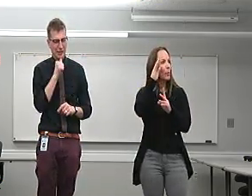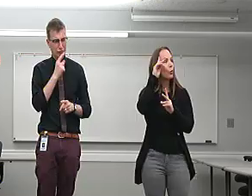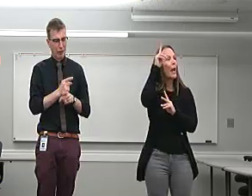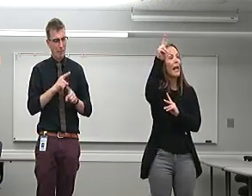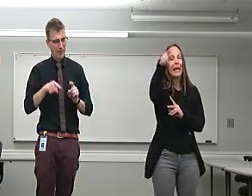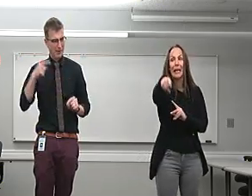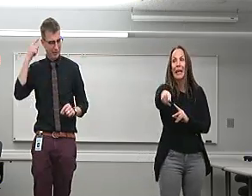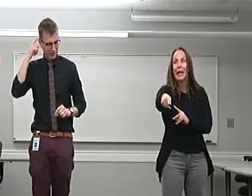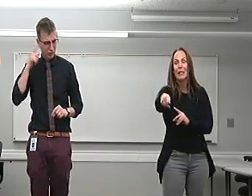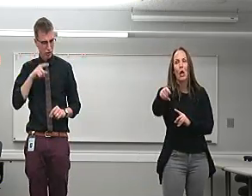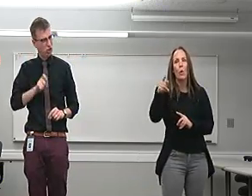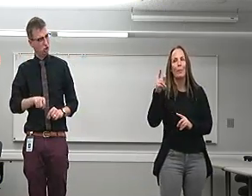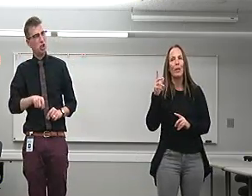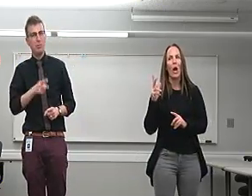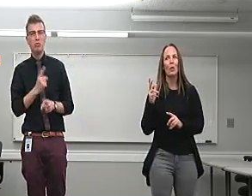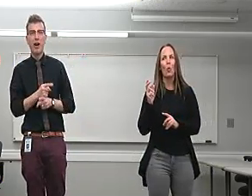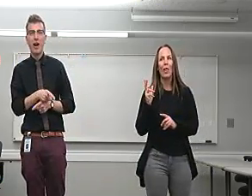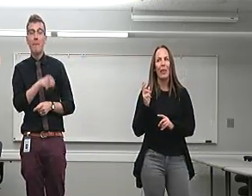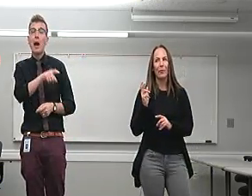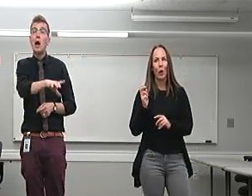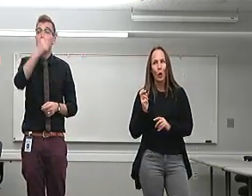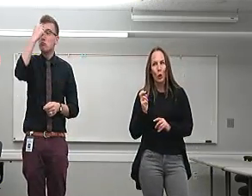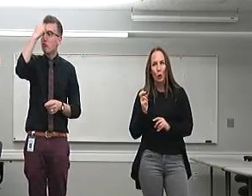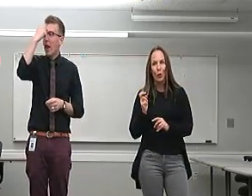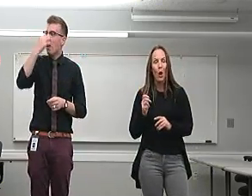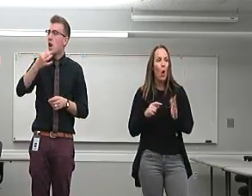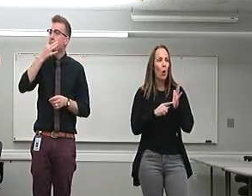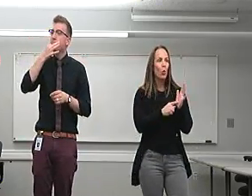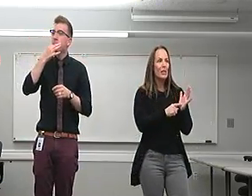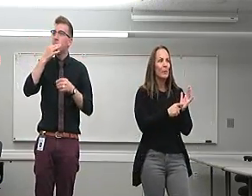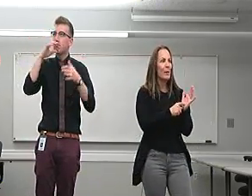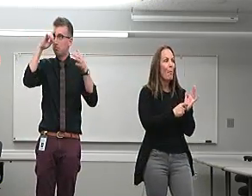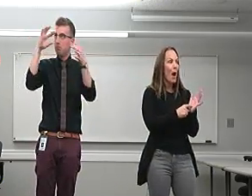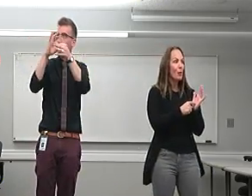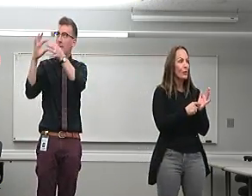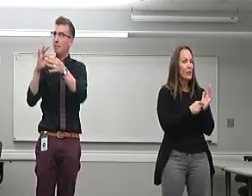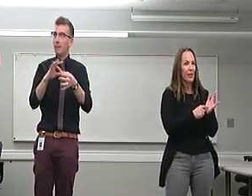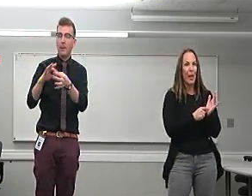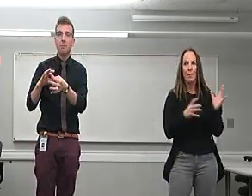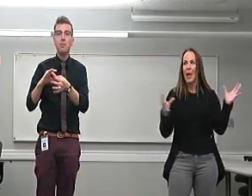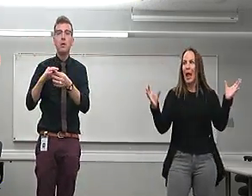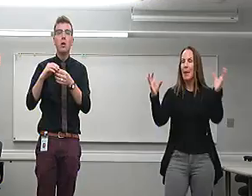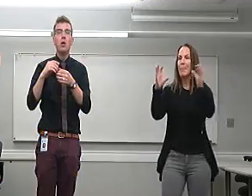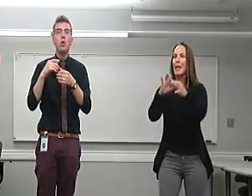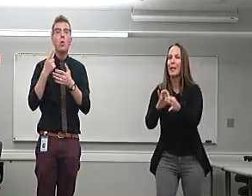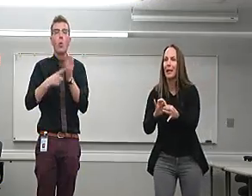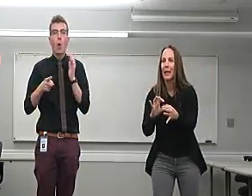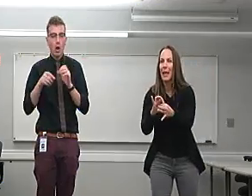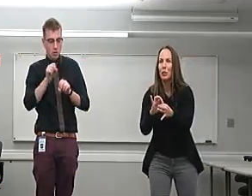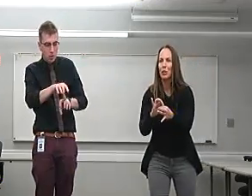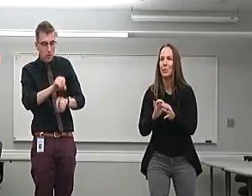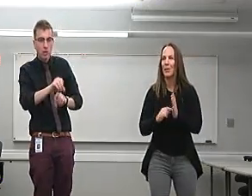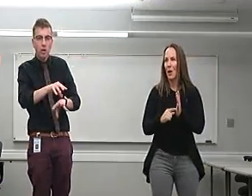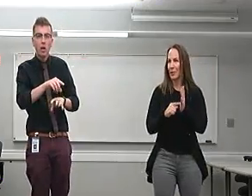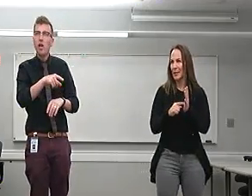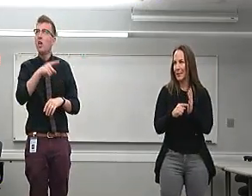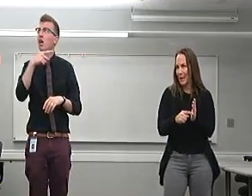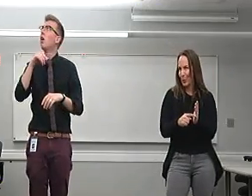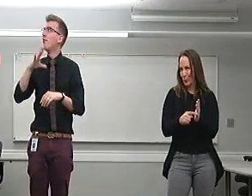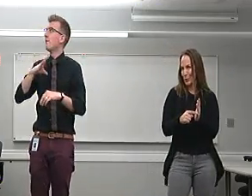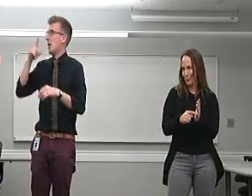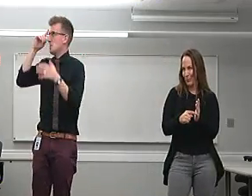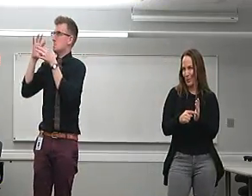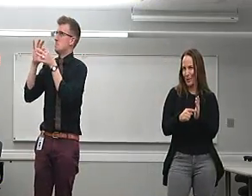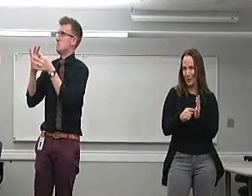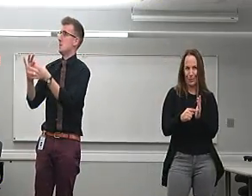is going beyond what they've heard or what's been modeled to them and making connections beyond the examples. Does